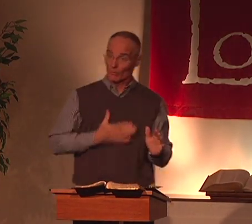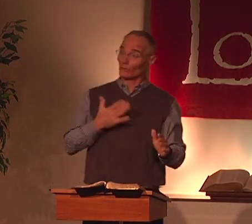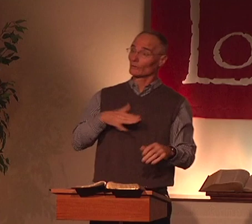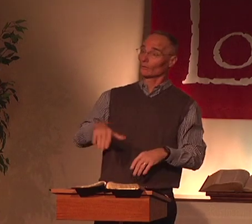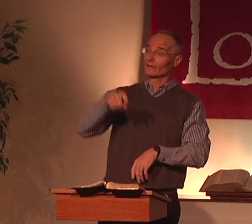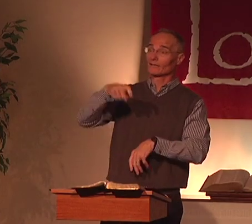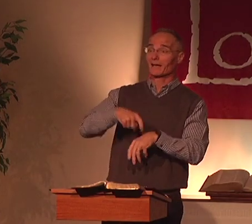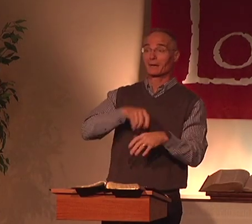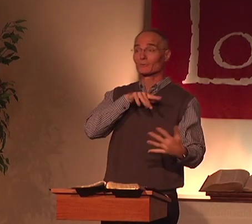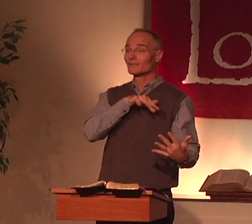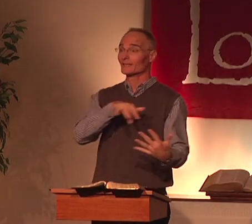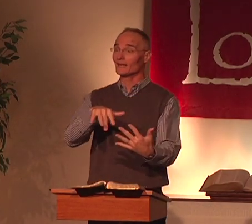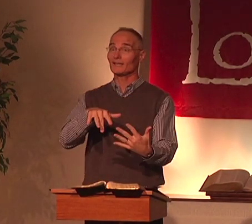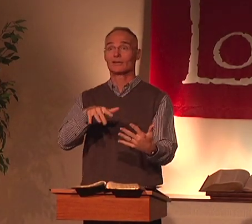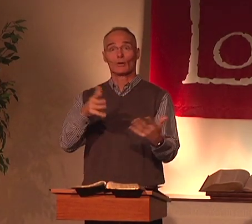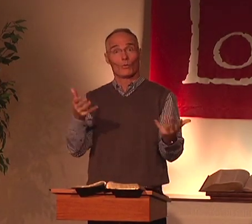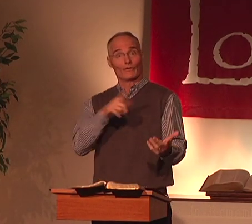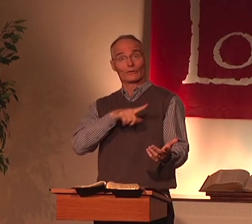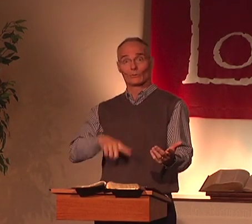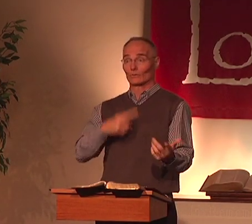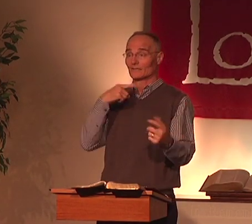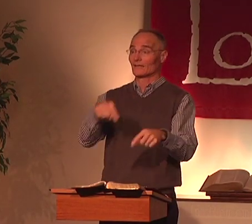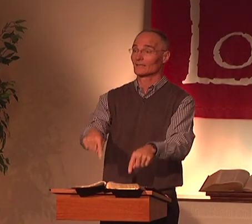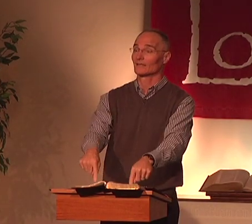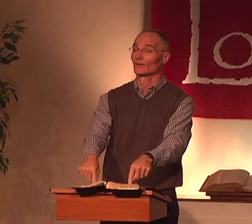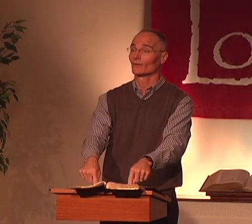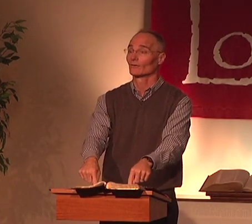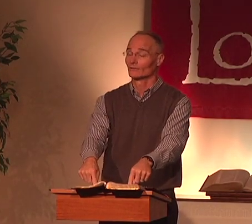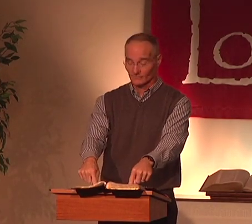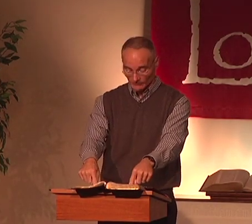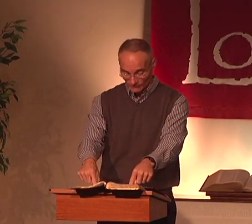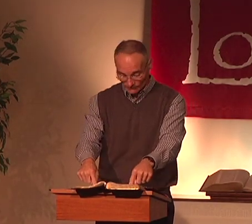Am I willing To take the time To study What the lord Says here